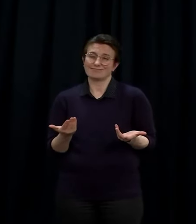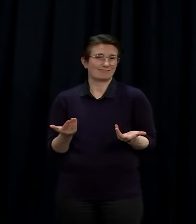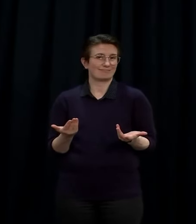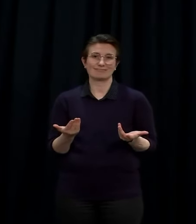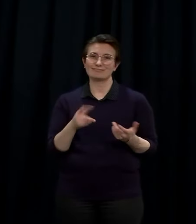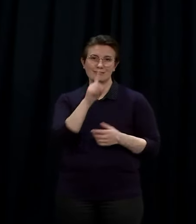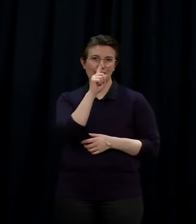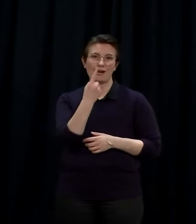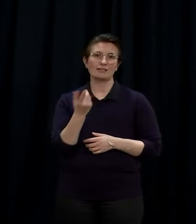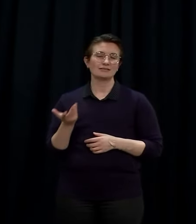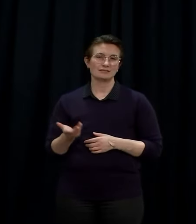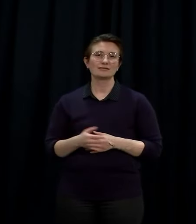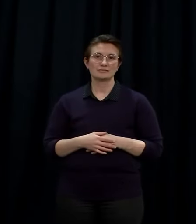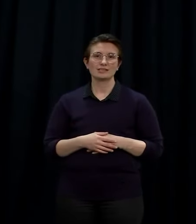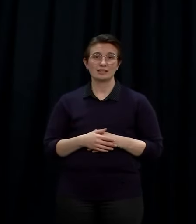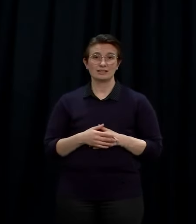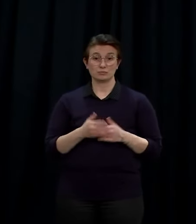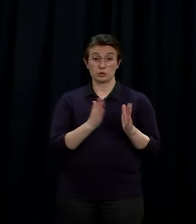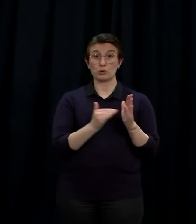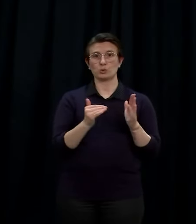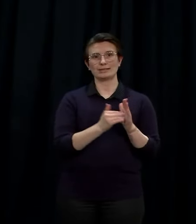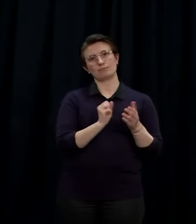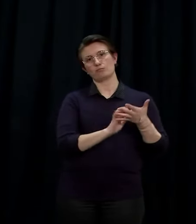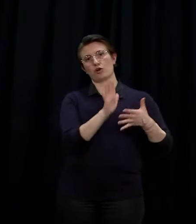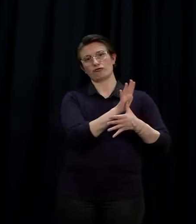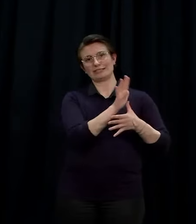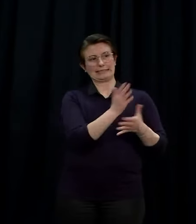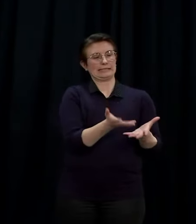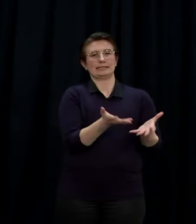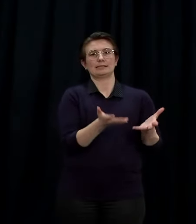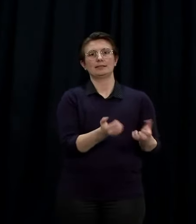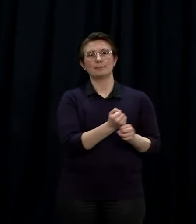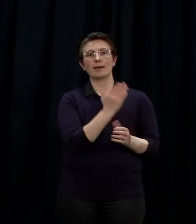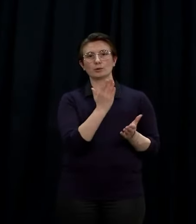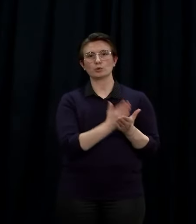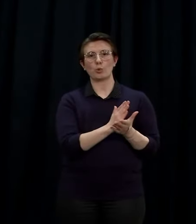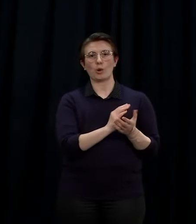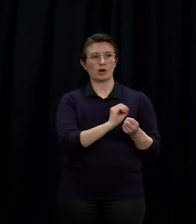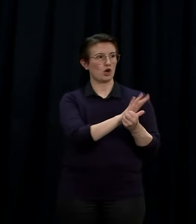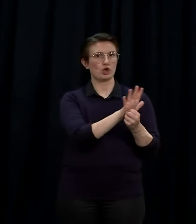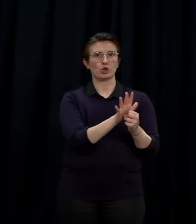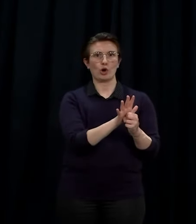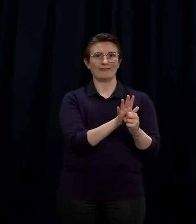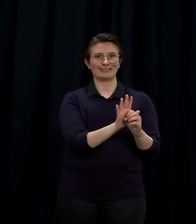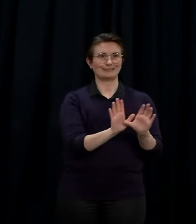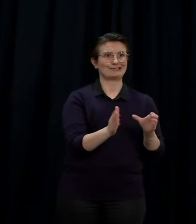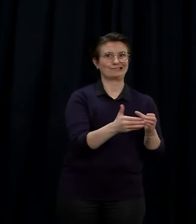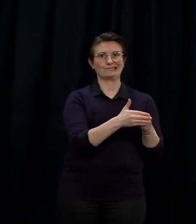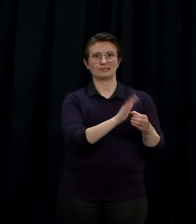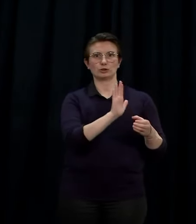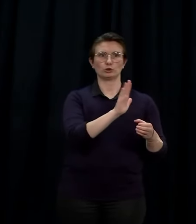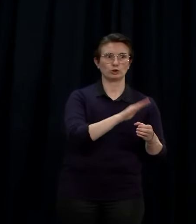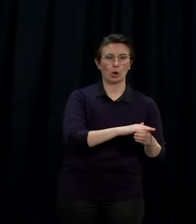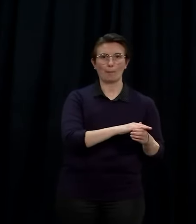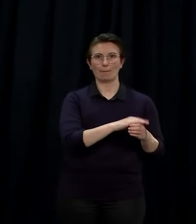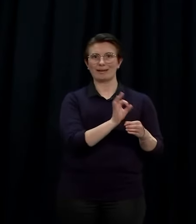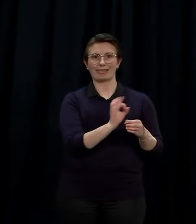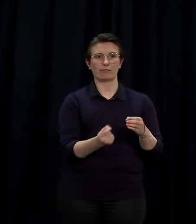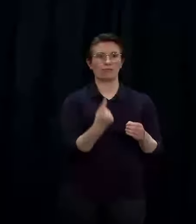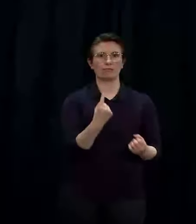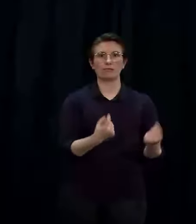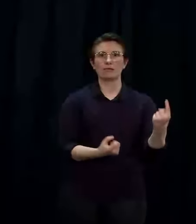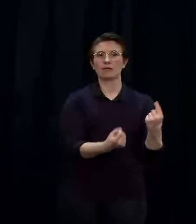we're looking after all New Zealanders, getting us back to the best position possible. it's very clear